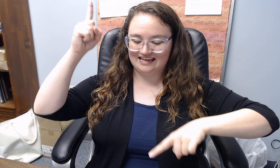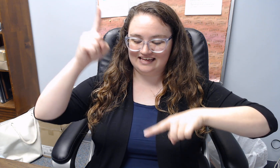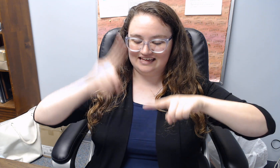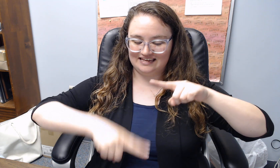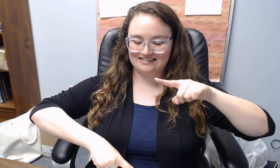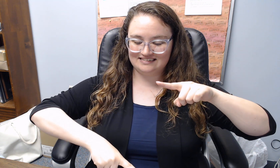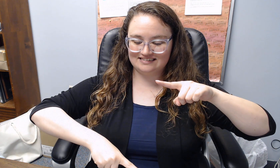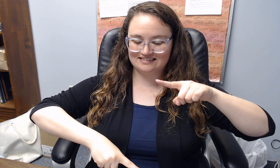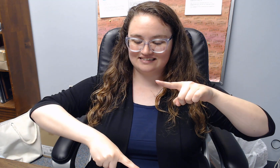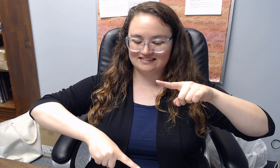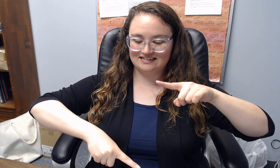It's